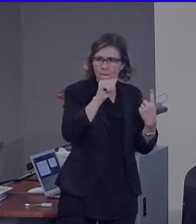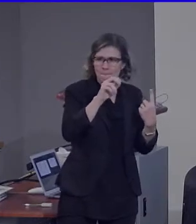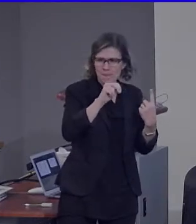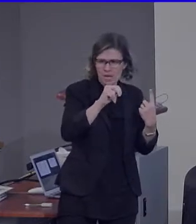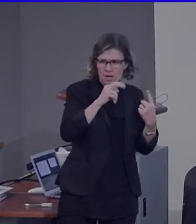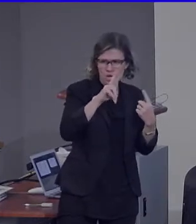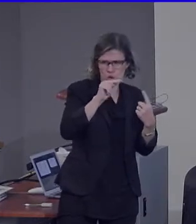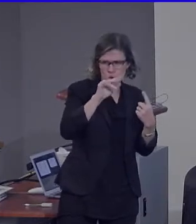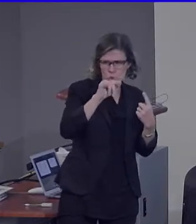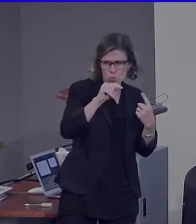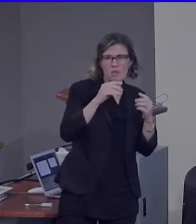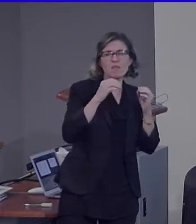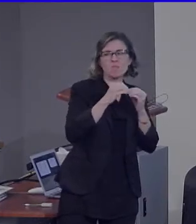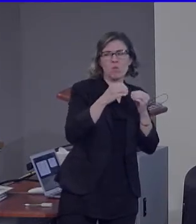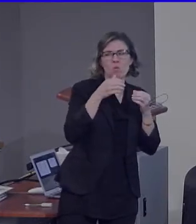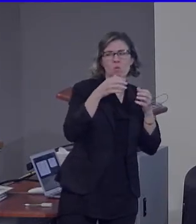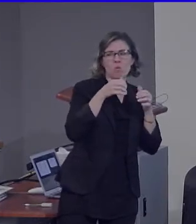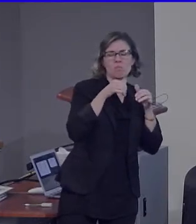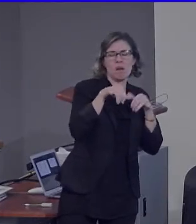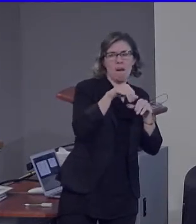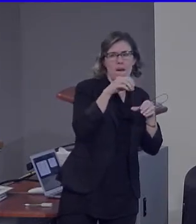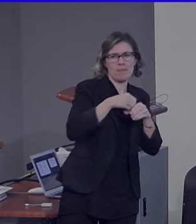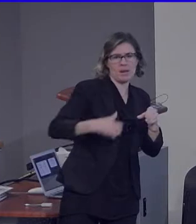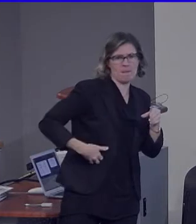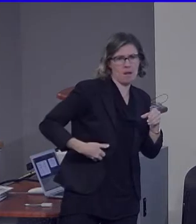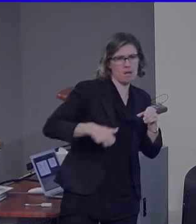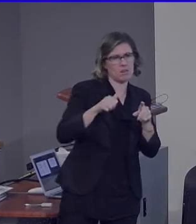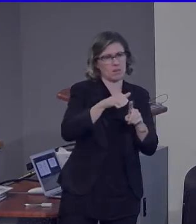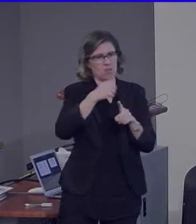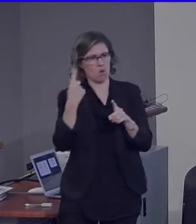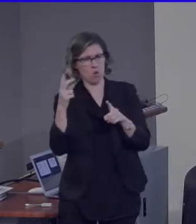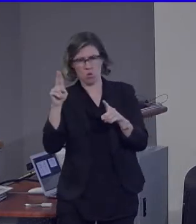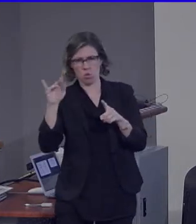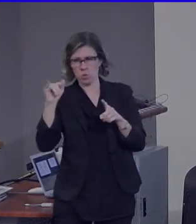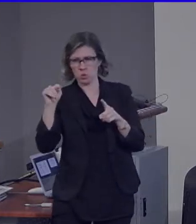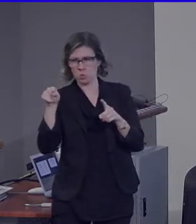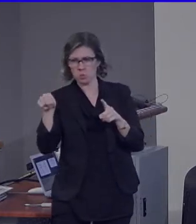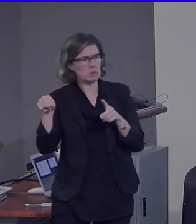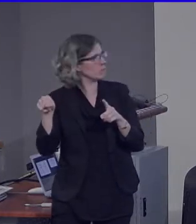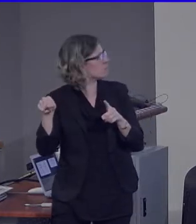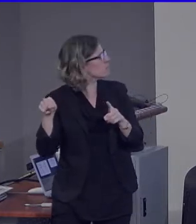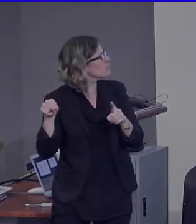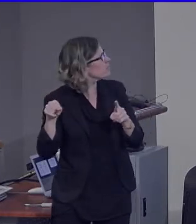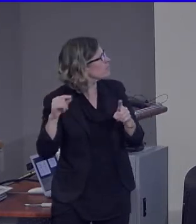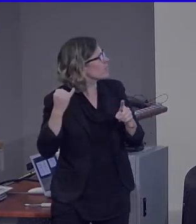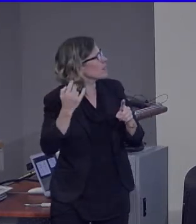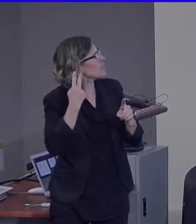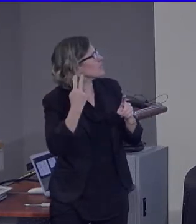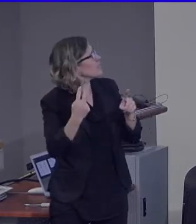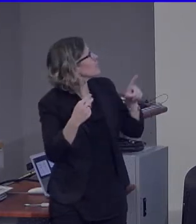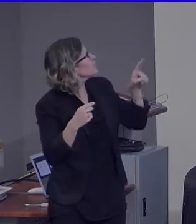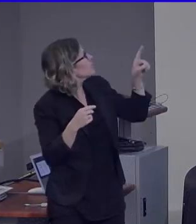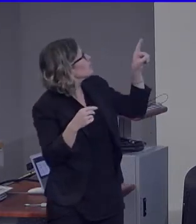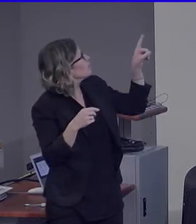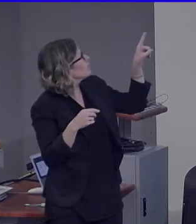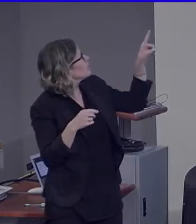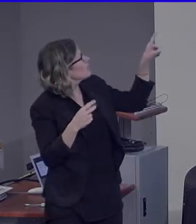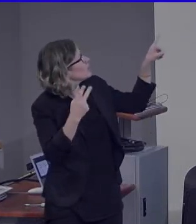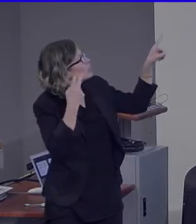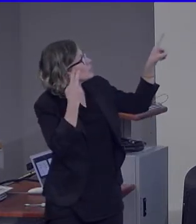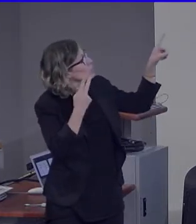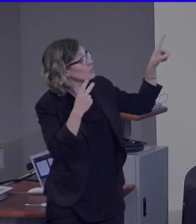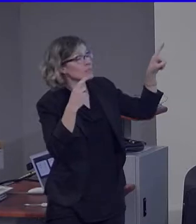monkey, and the other are strictly tuned. If you look at these slides, you see that in terms